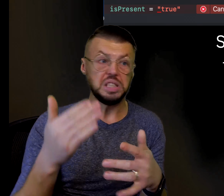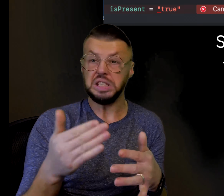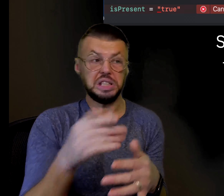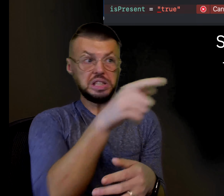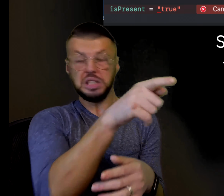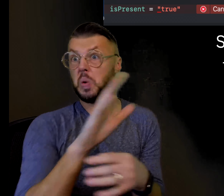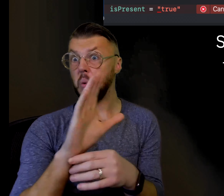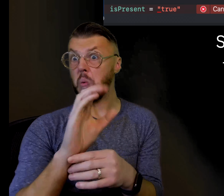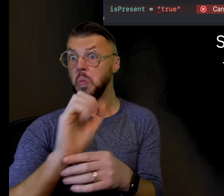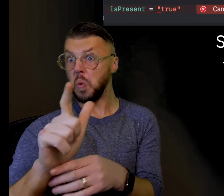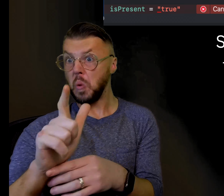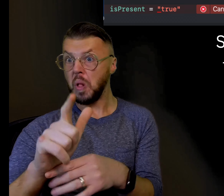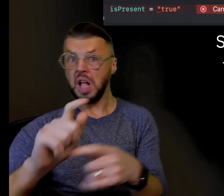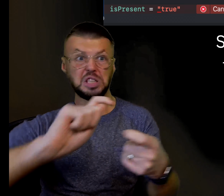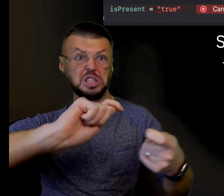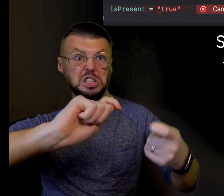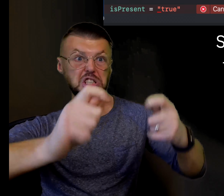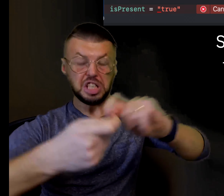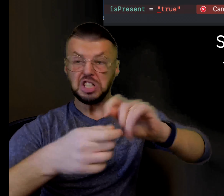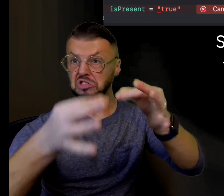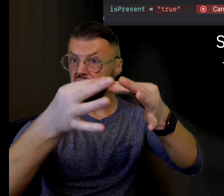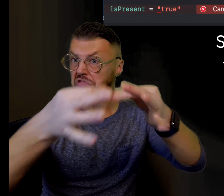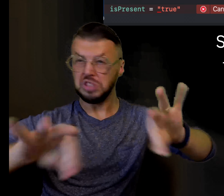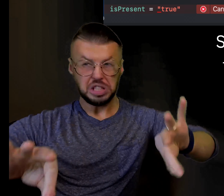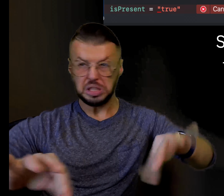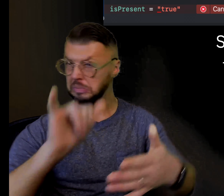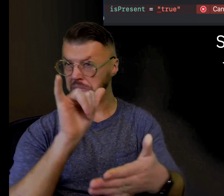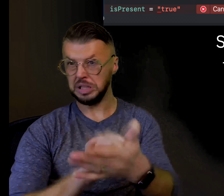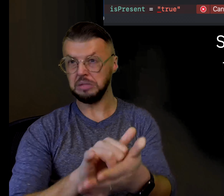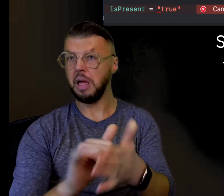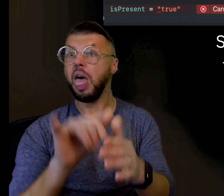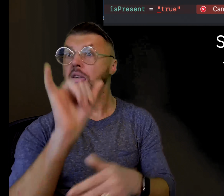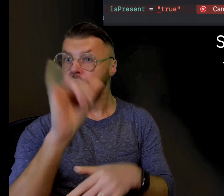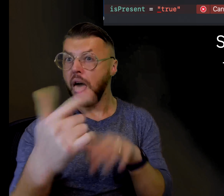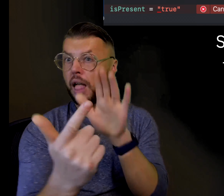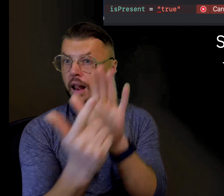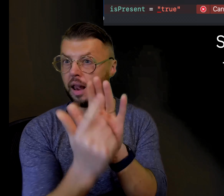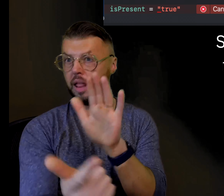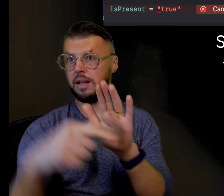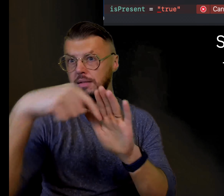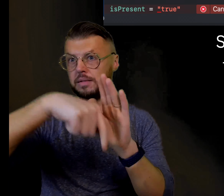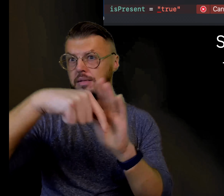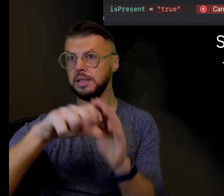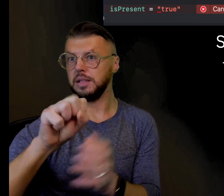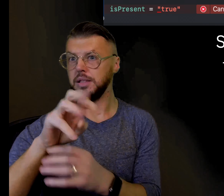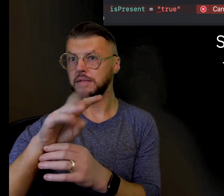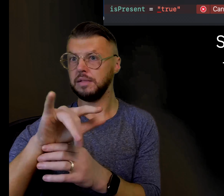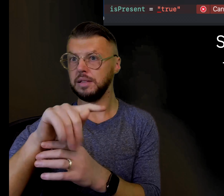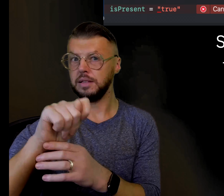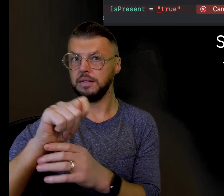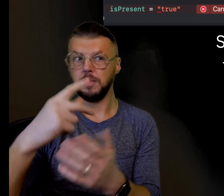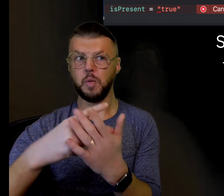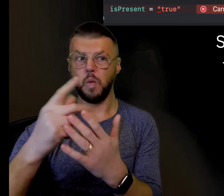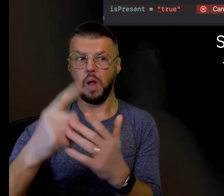a string is not possible because it is a Boolean. So we can't do that. That's illegal in